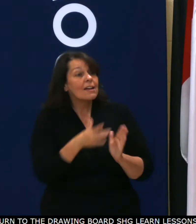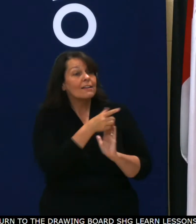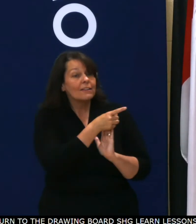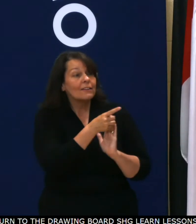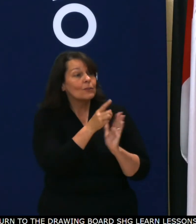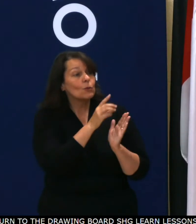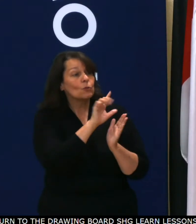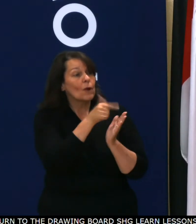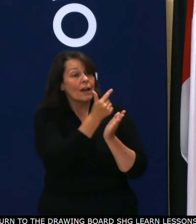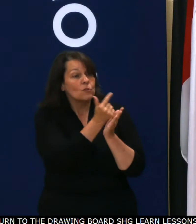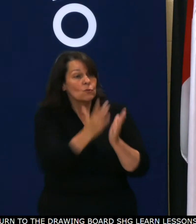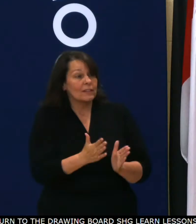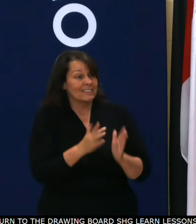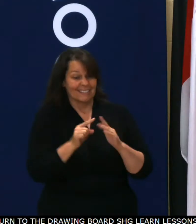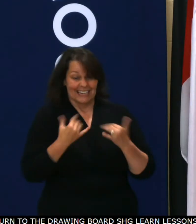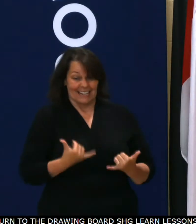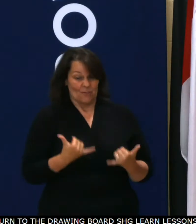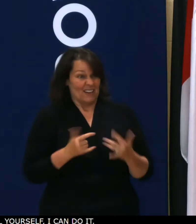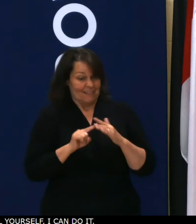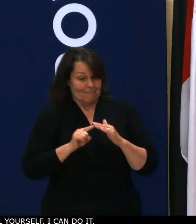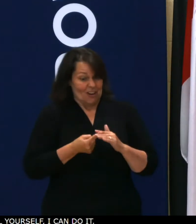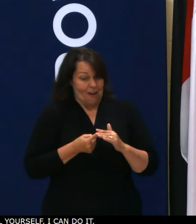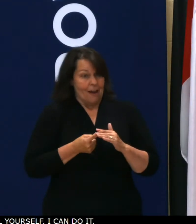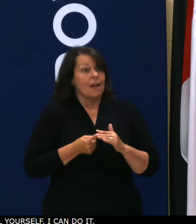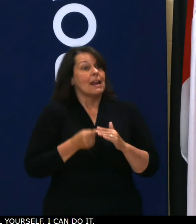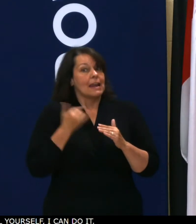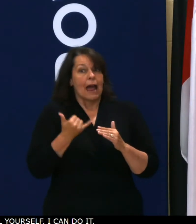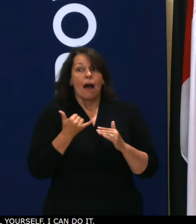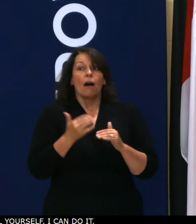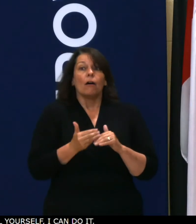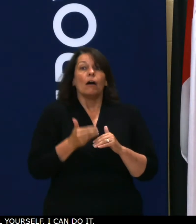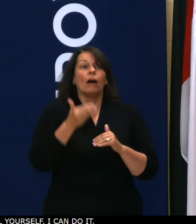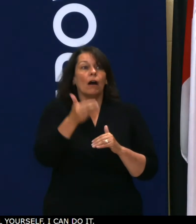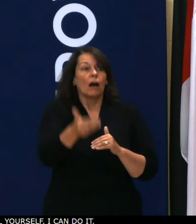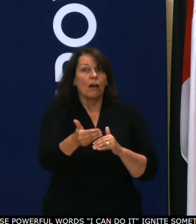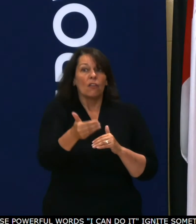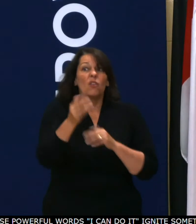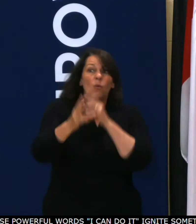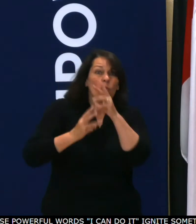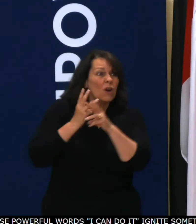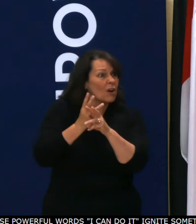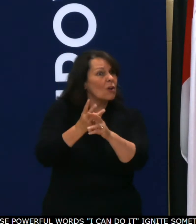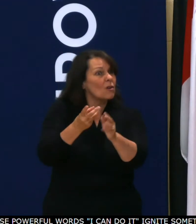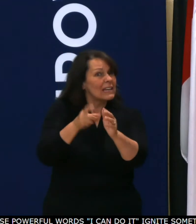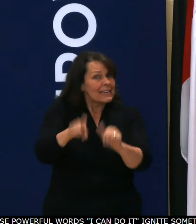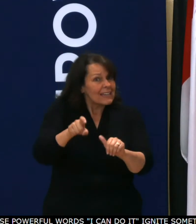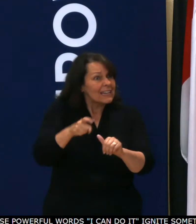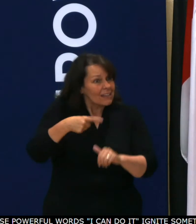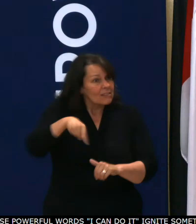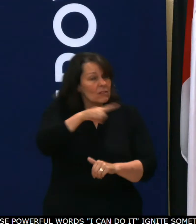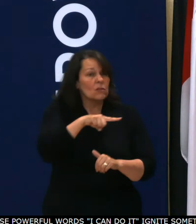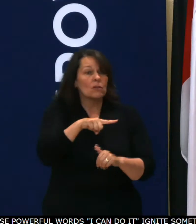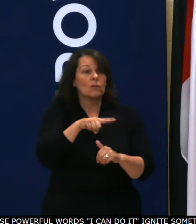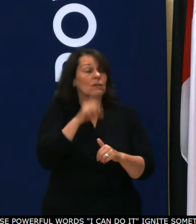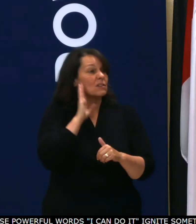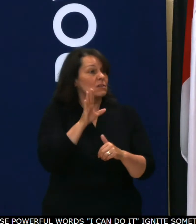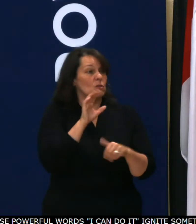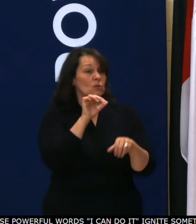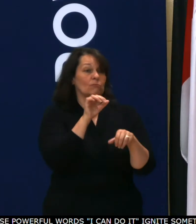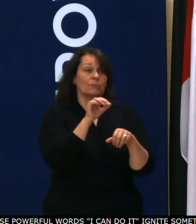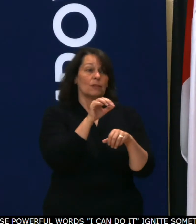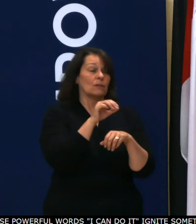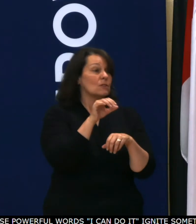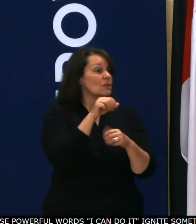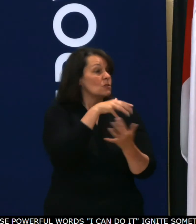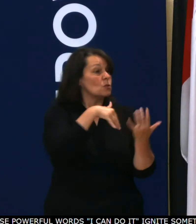this is just the beginning. We are stepping into a world that needs us. As social service workers, disability